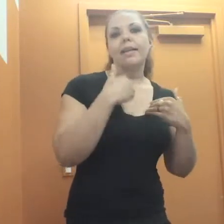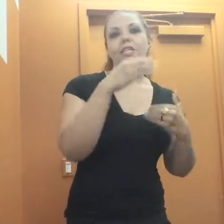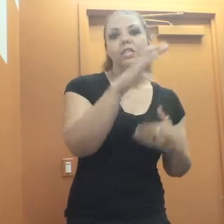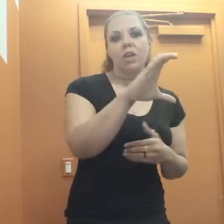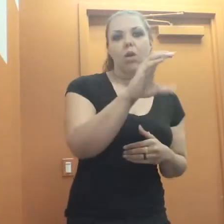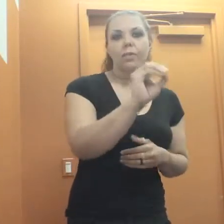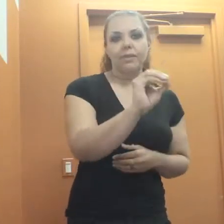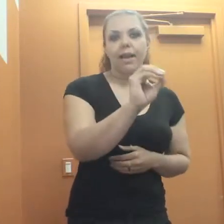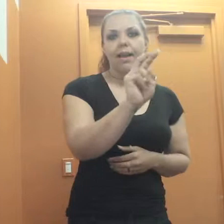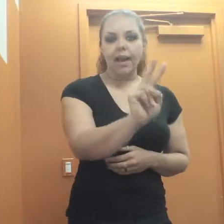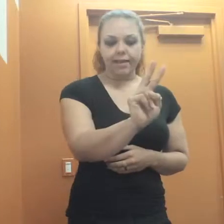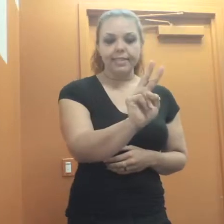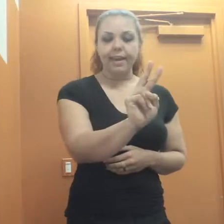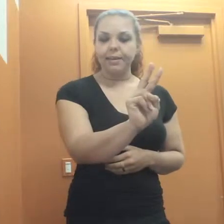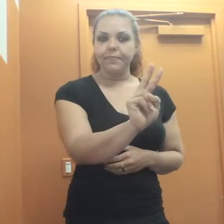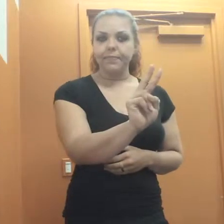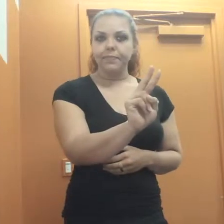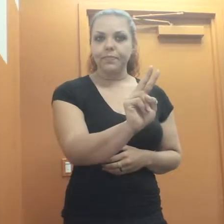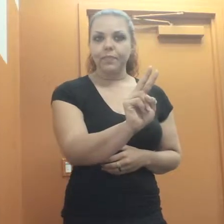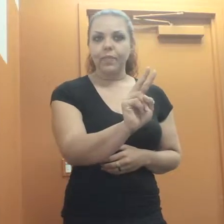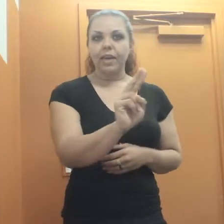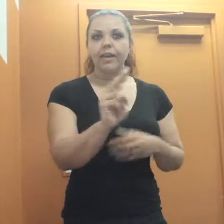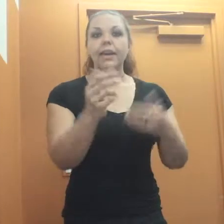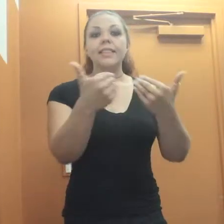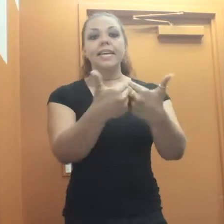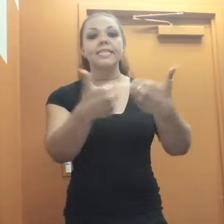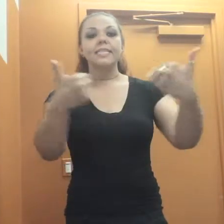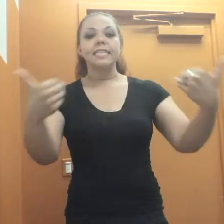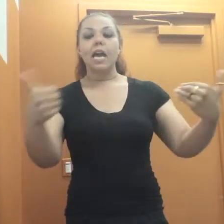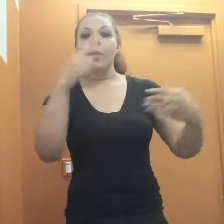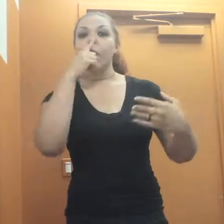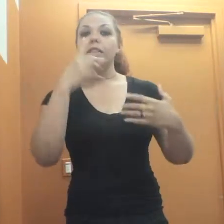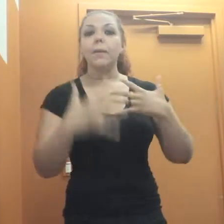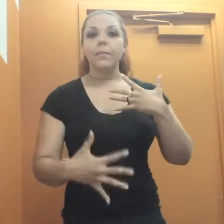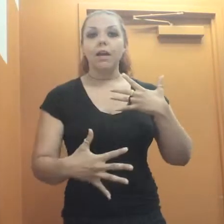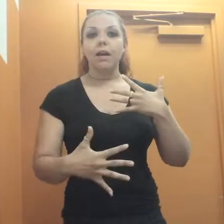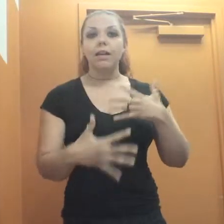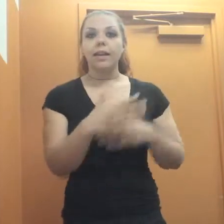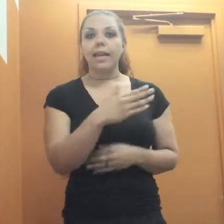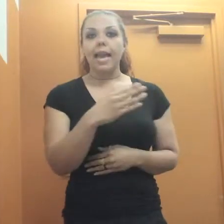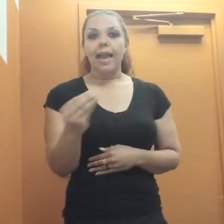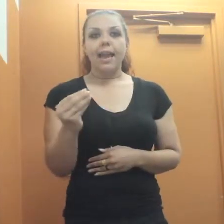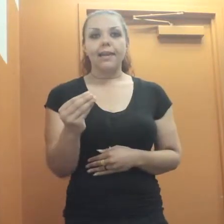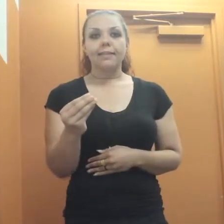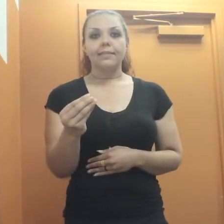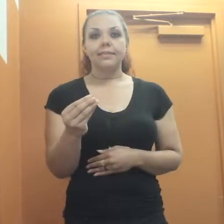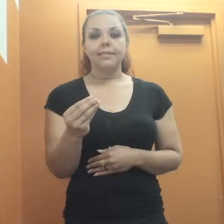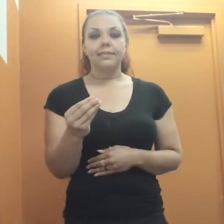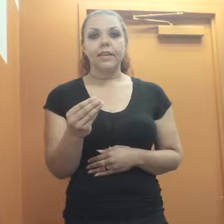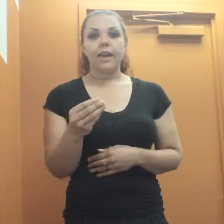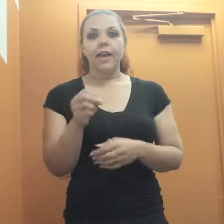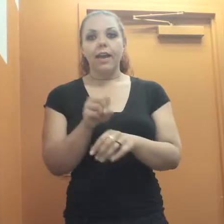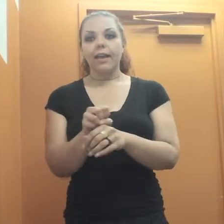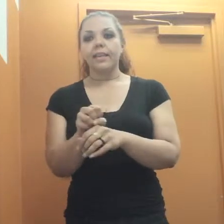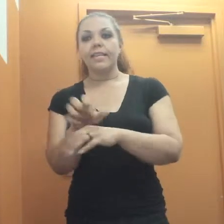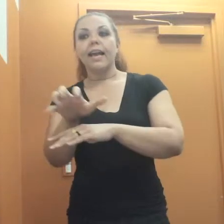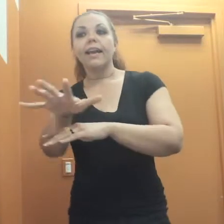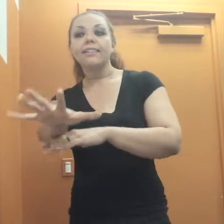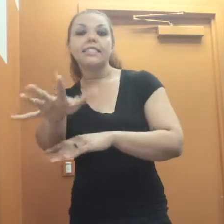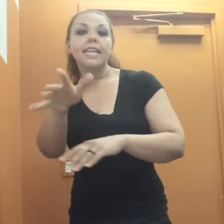they keep the blood separate, and it sends all of the blood to our muscles